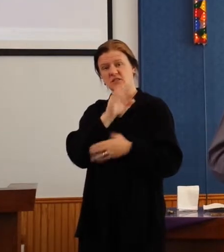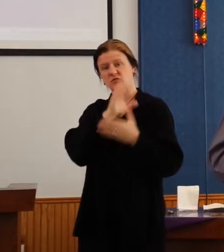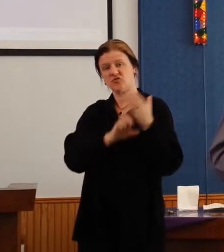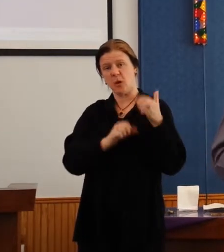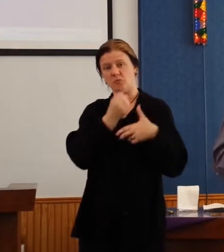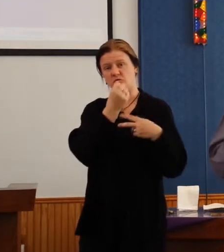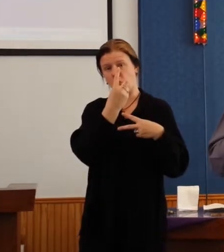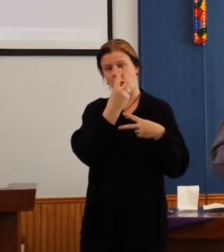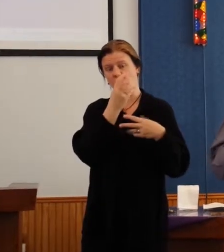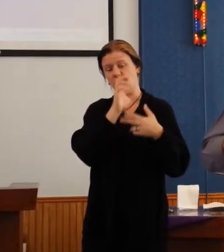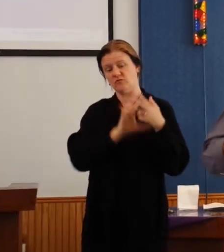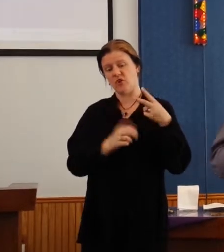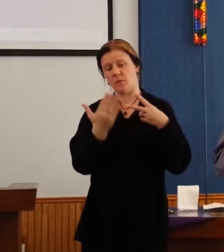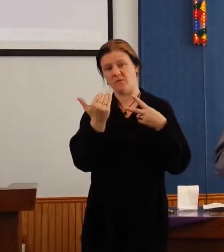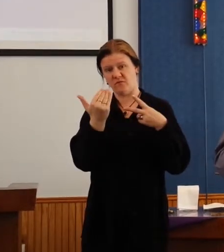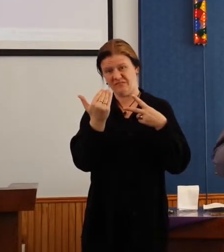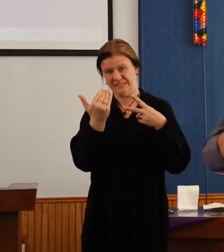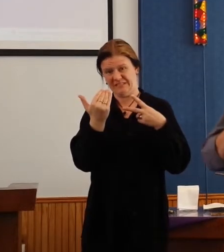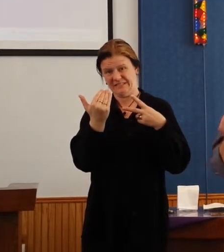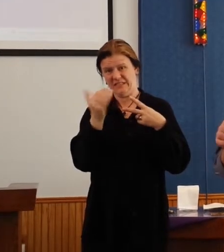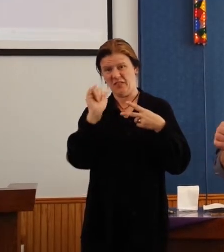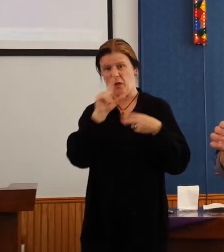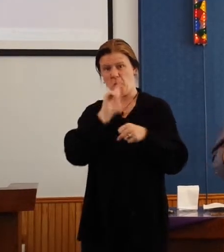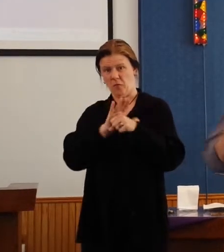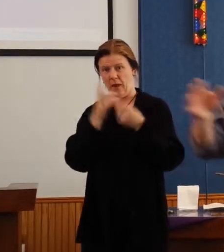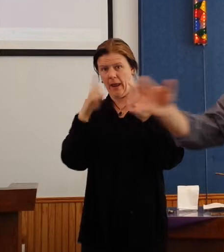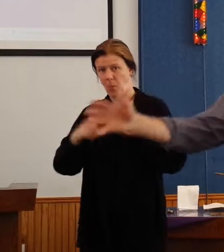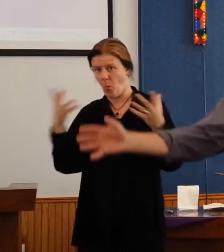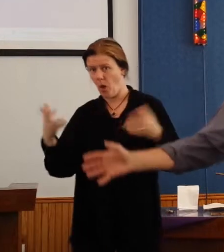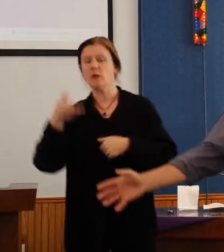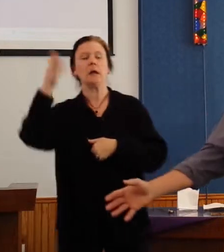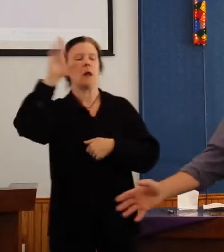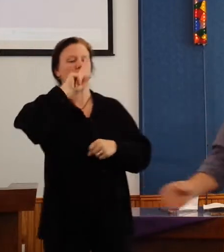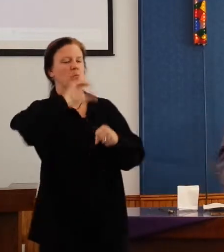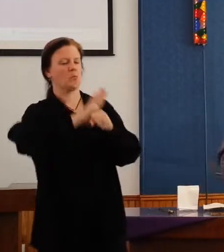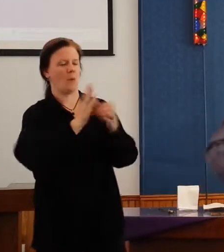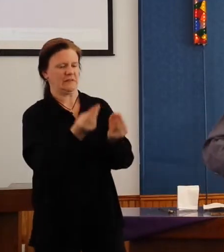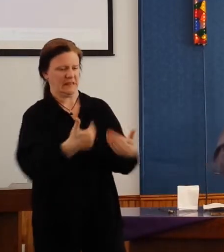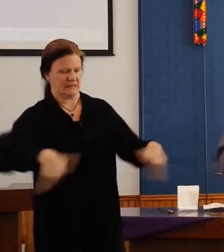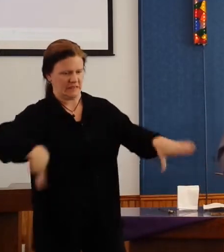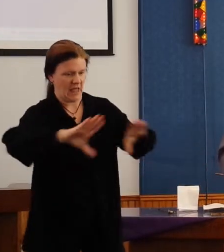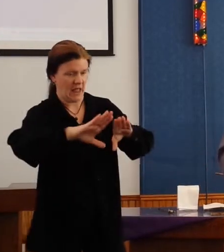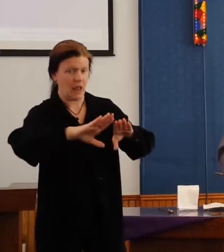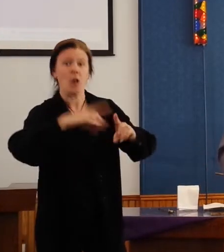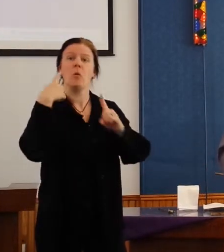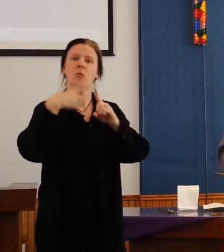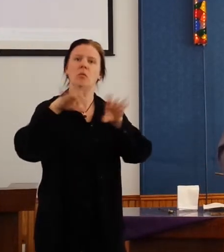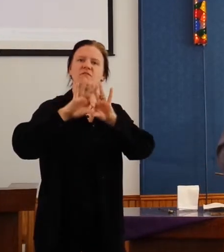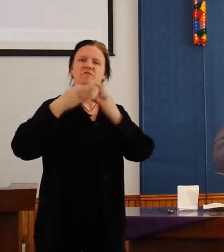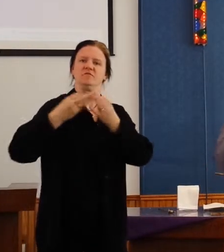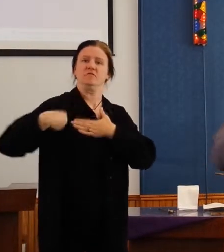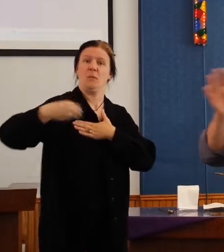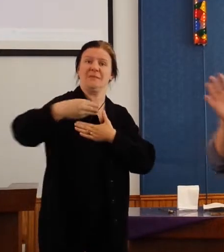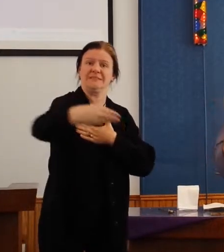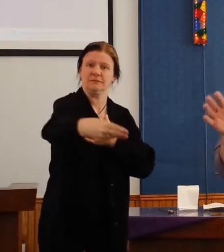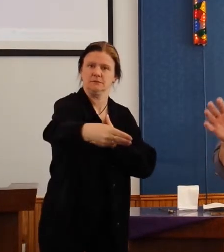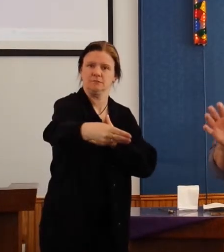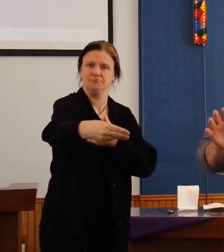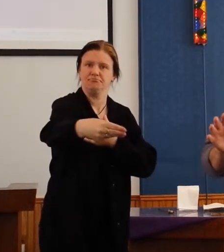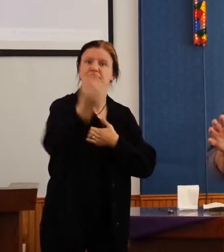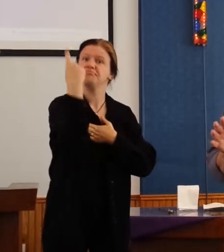15, God had granted Abraham both land and descendants. But he didn't place